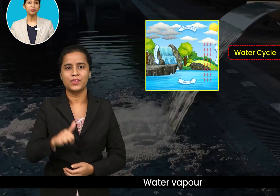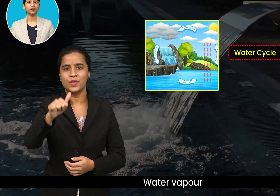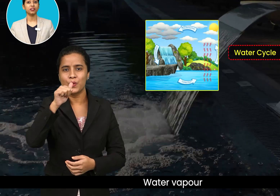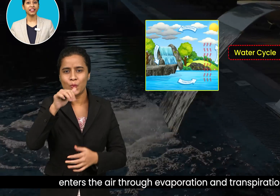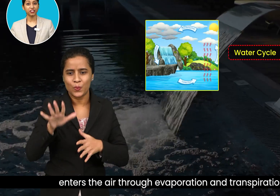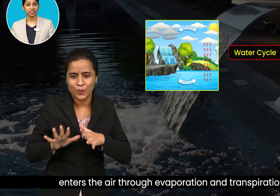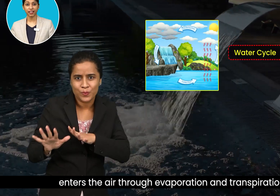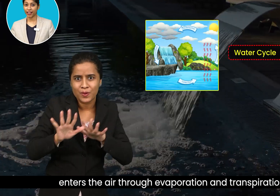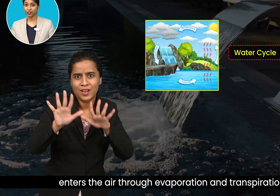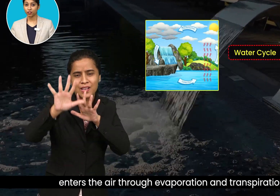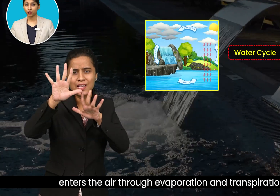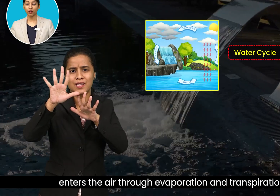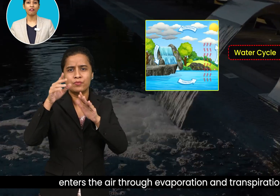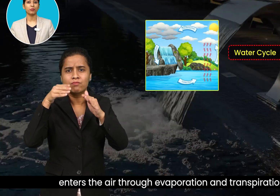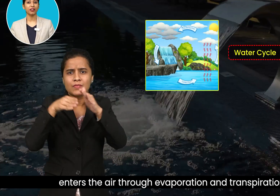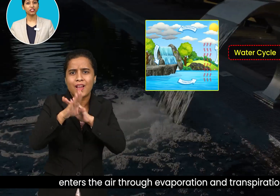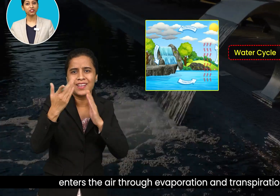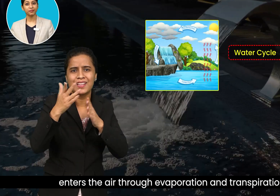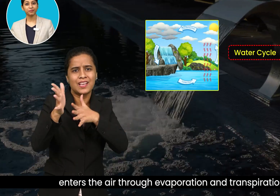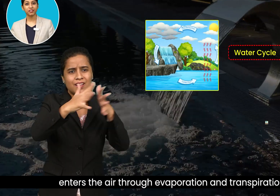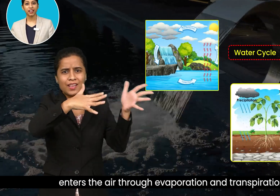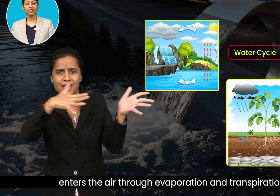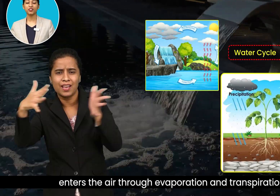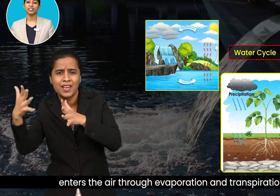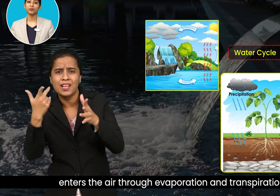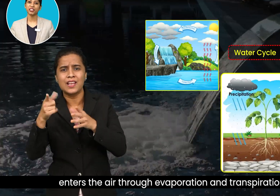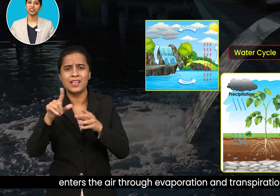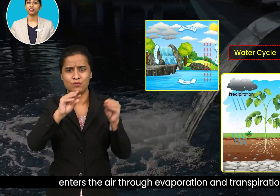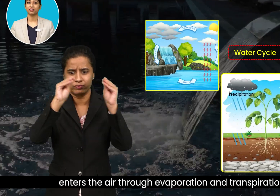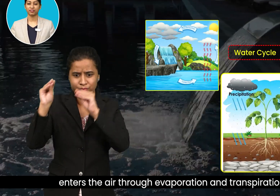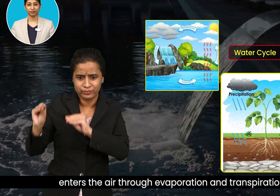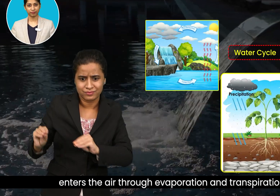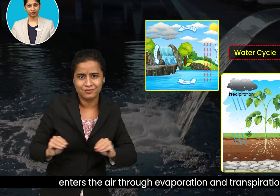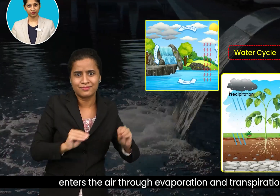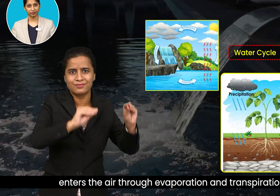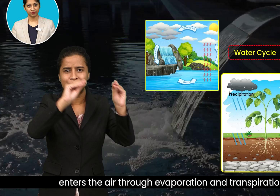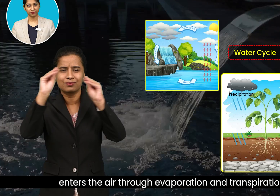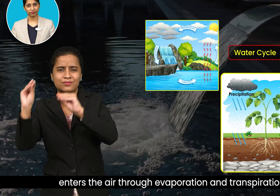Water vapor enters the air through evaporation and transpiration.